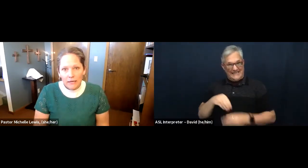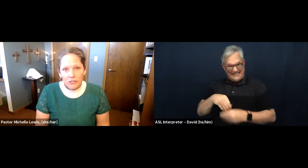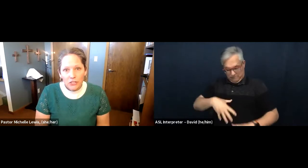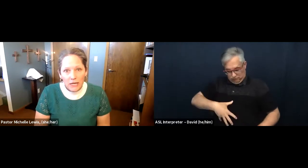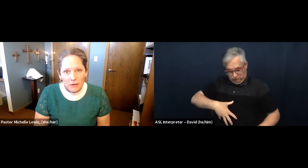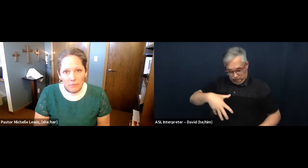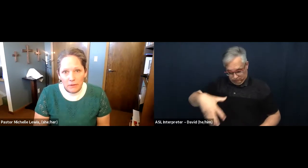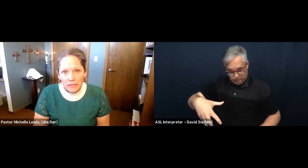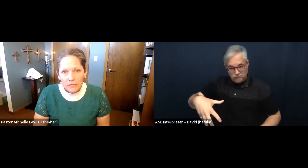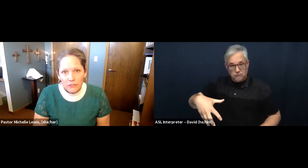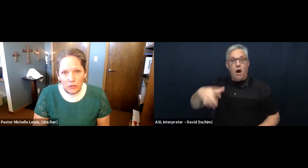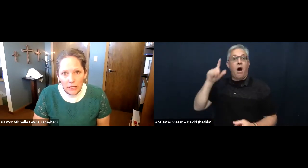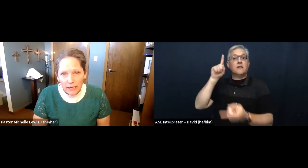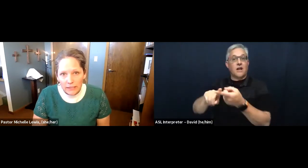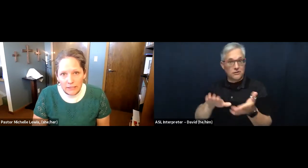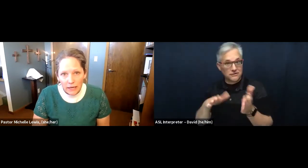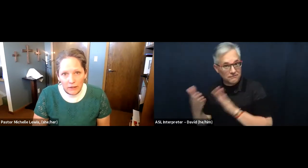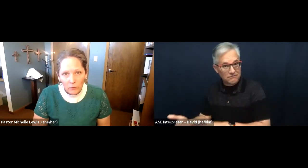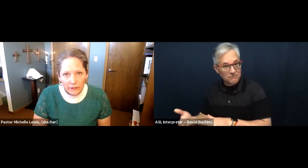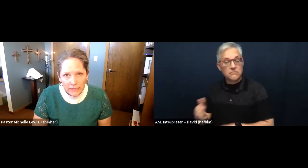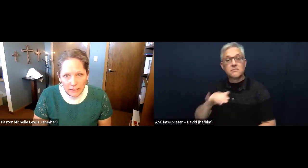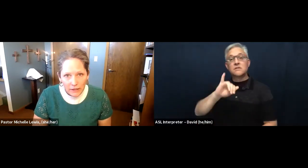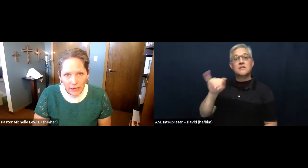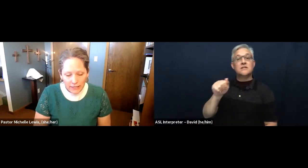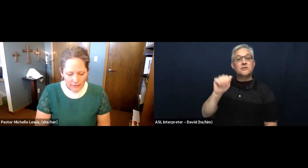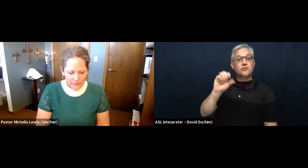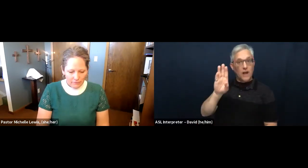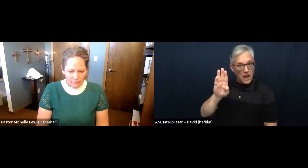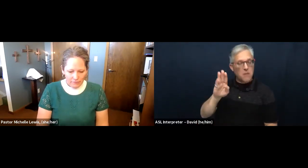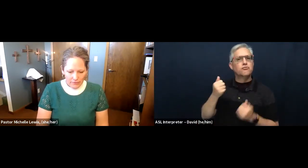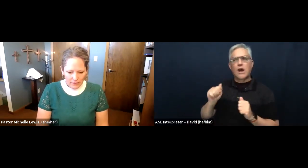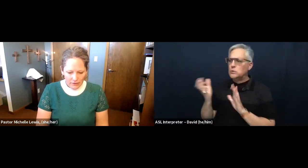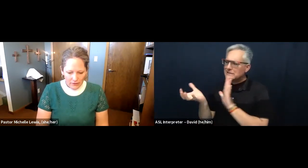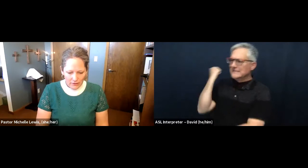die, Jacob is trying to get what Esau has.